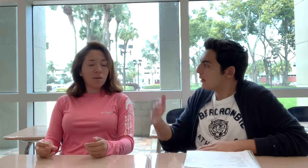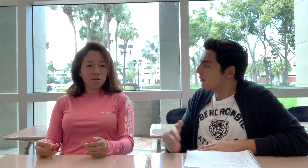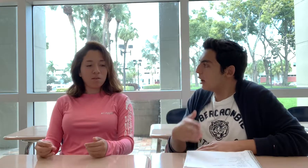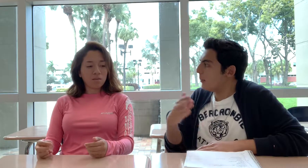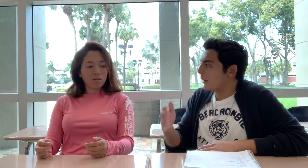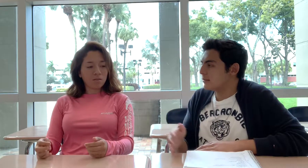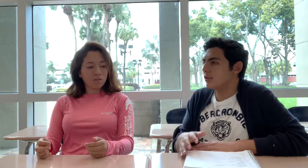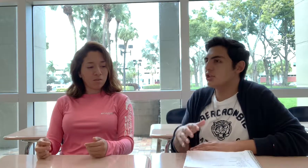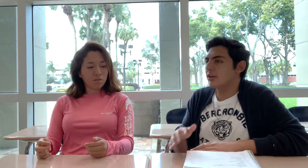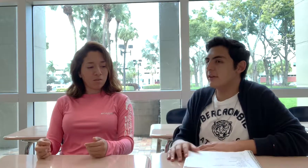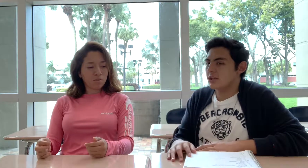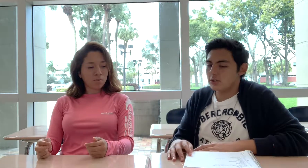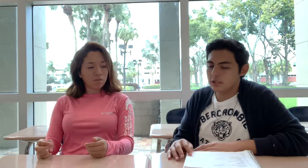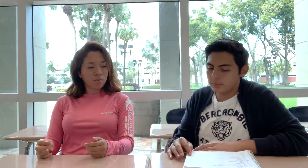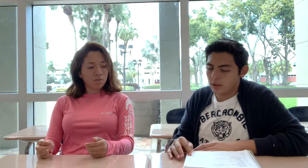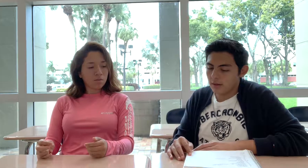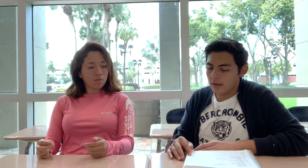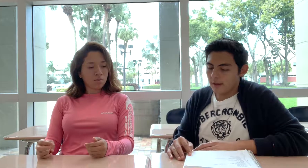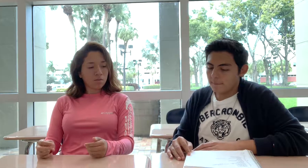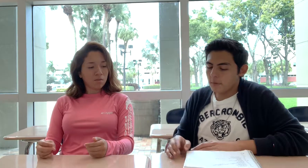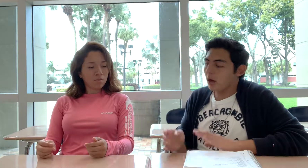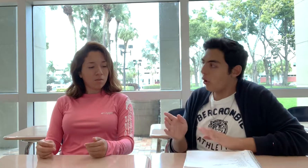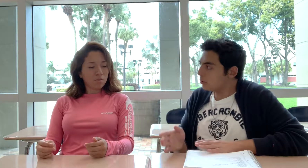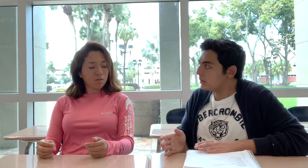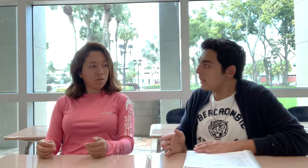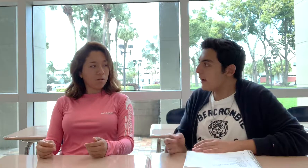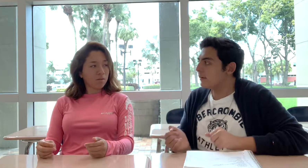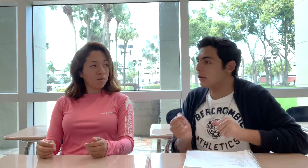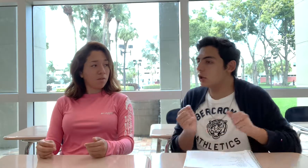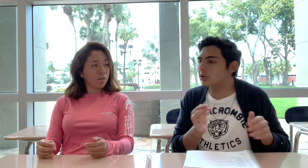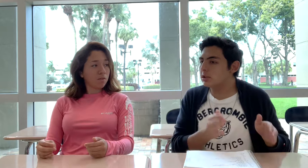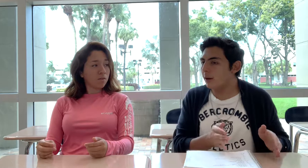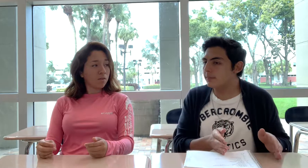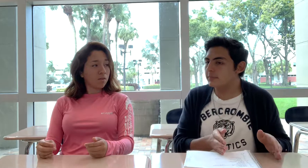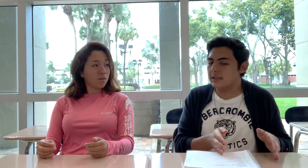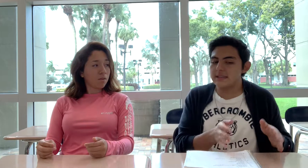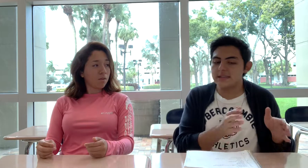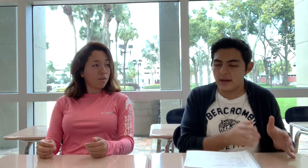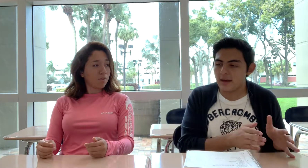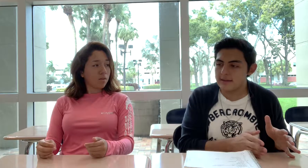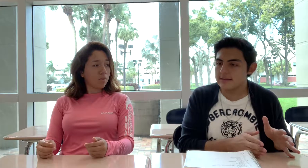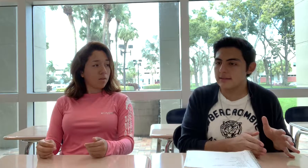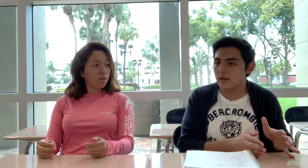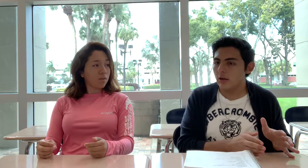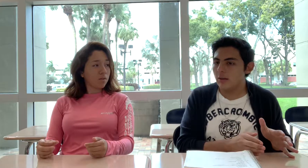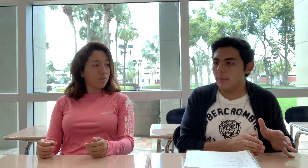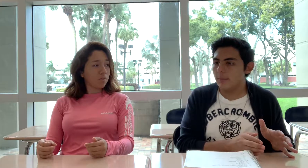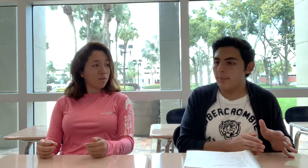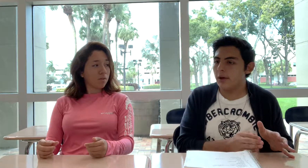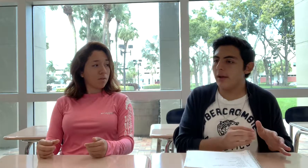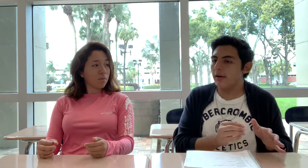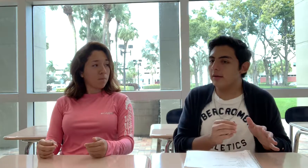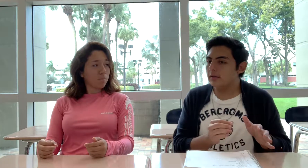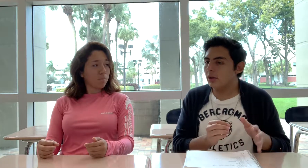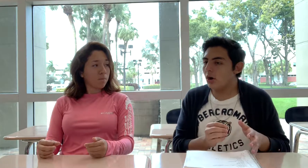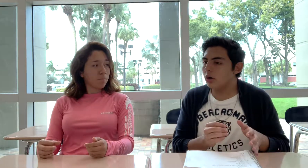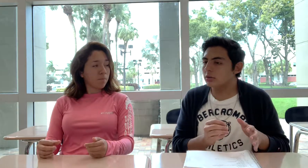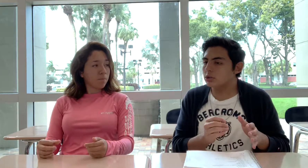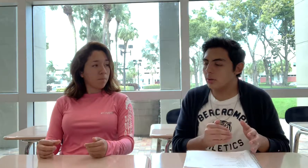come based on the generations. But not only have I looked up these signs. But there are so